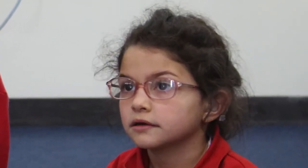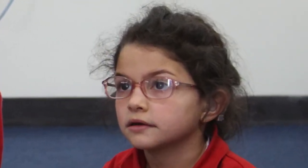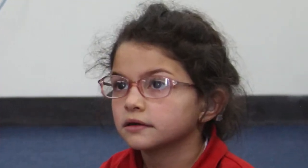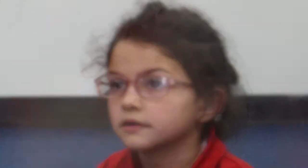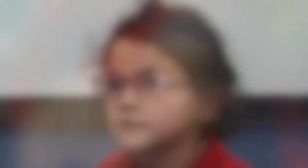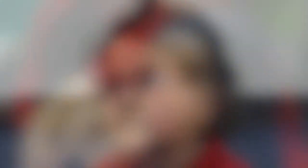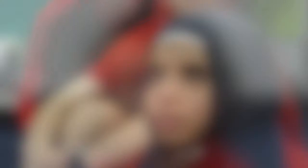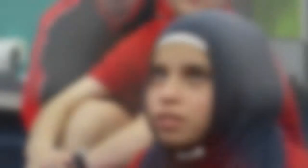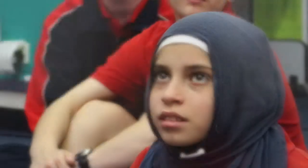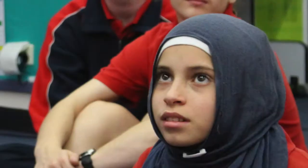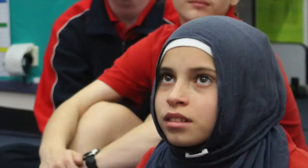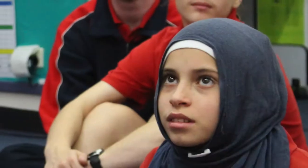connected